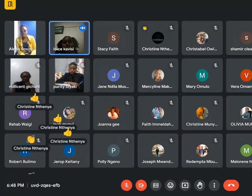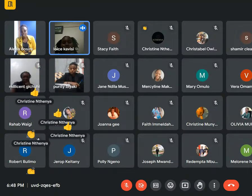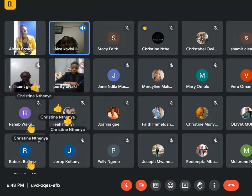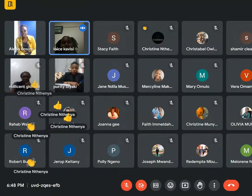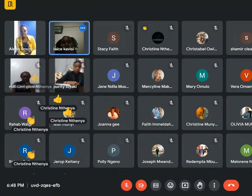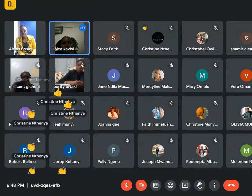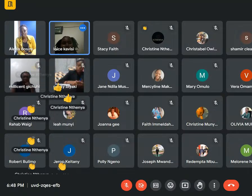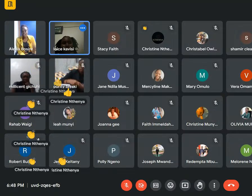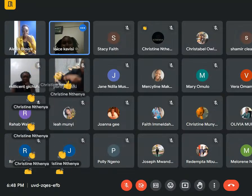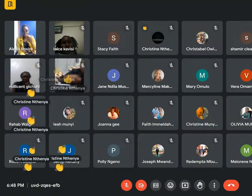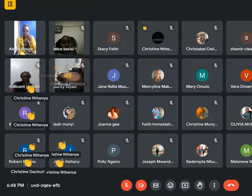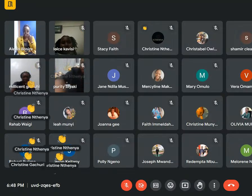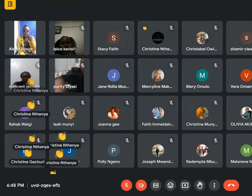Okay.